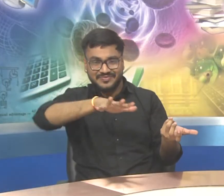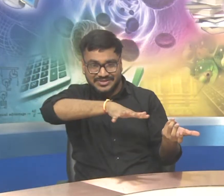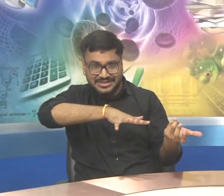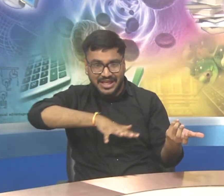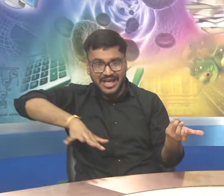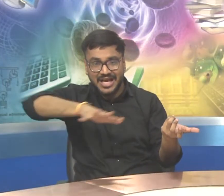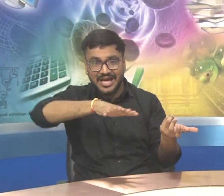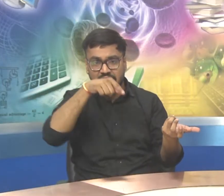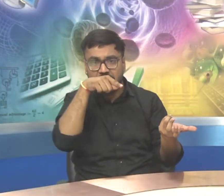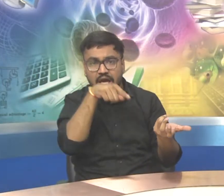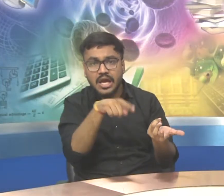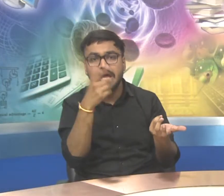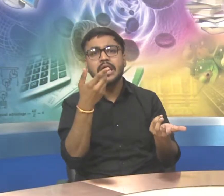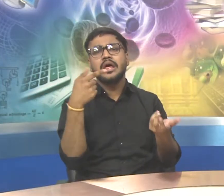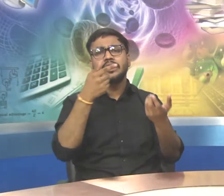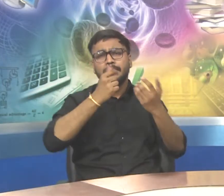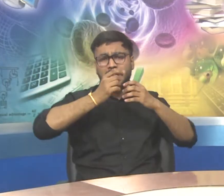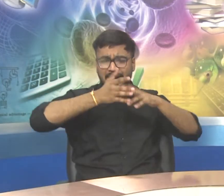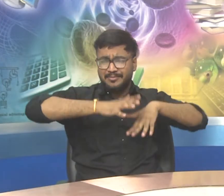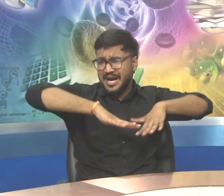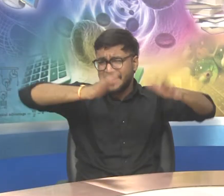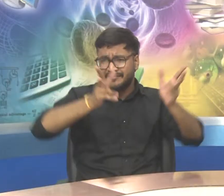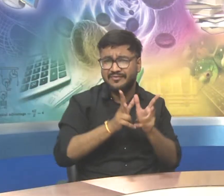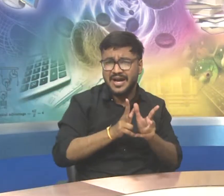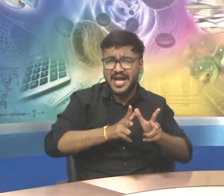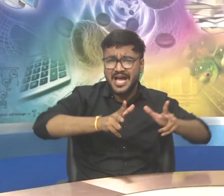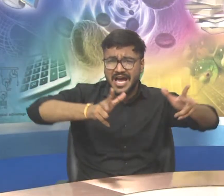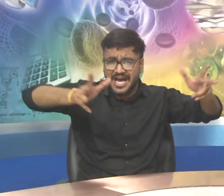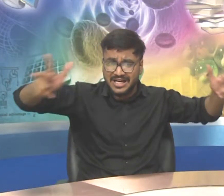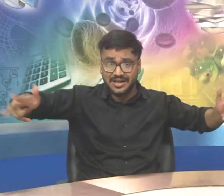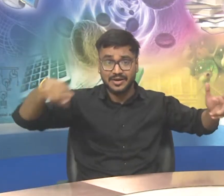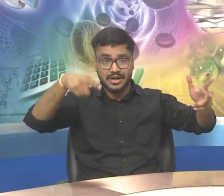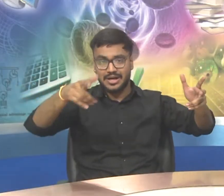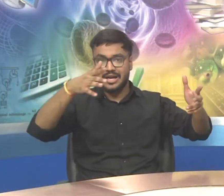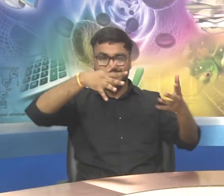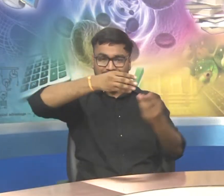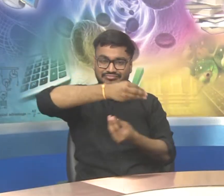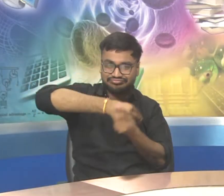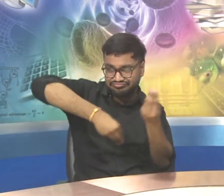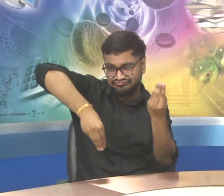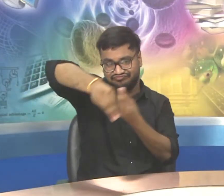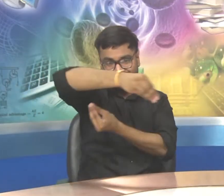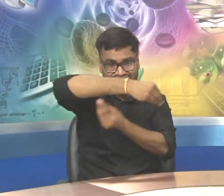we can take the example of salt separating from the sea.